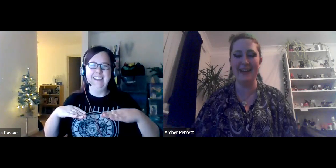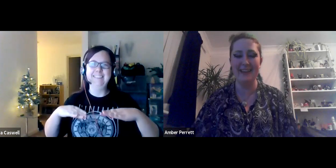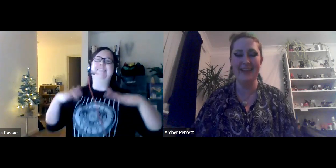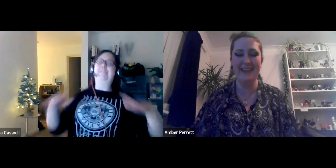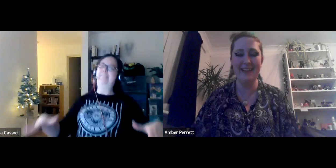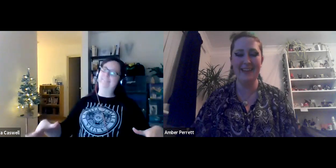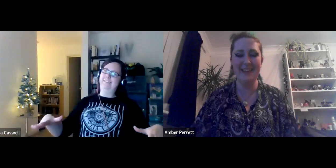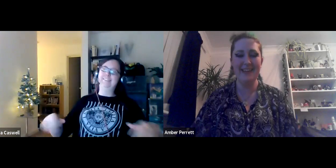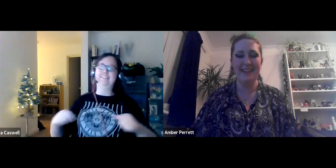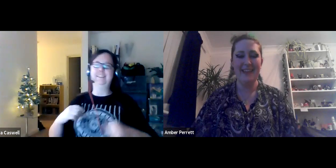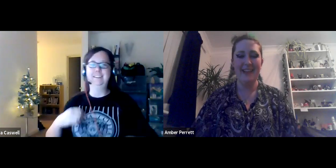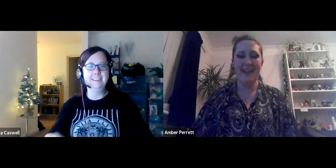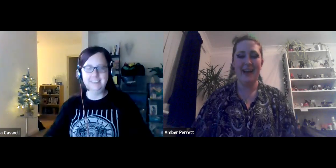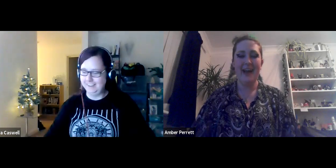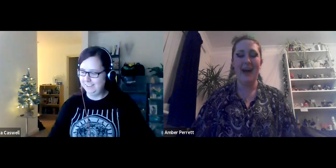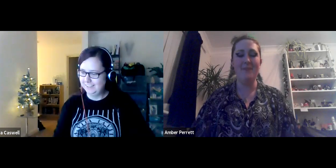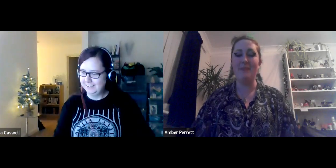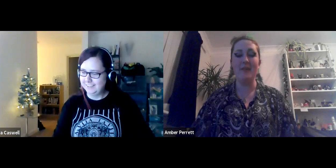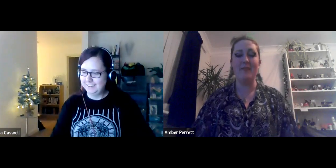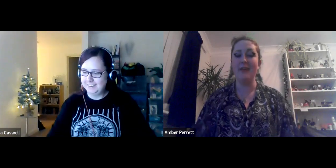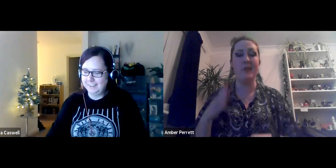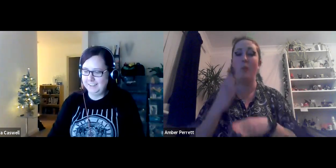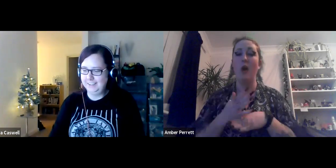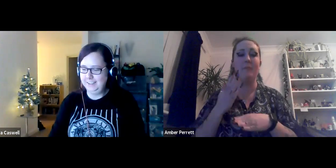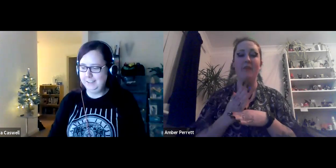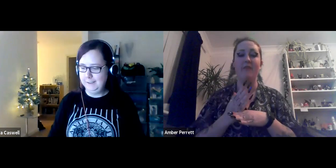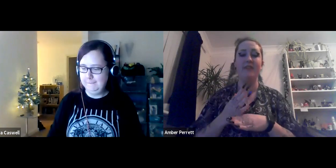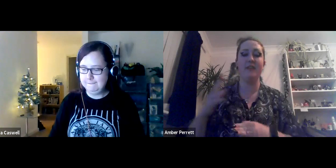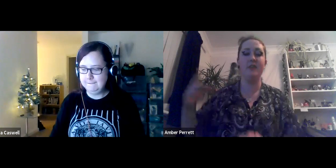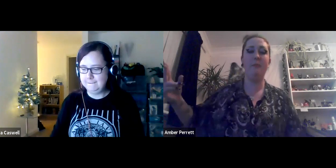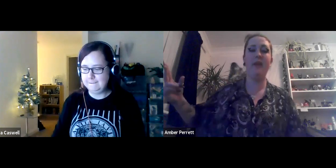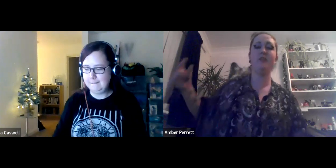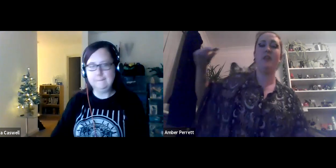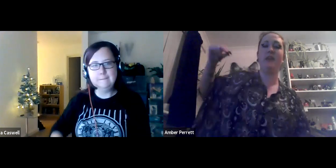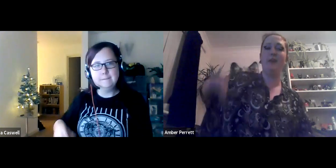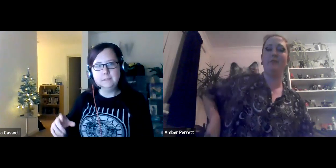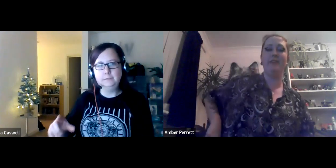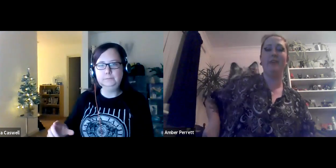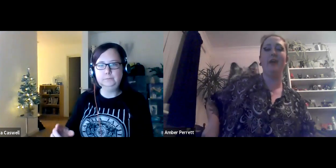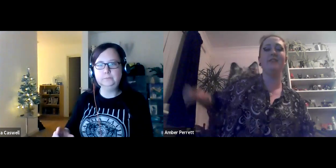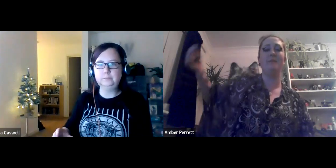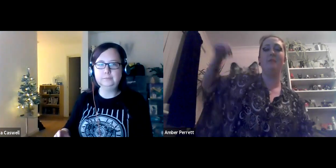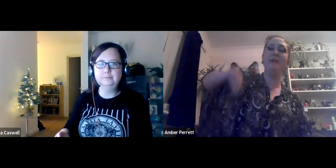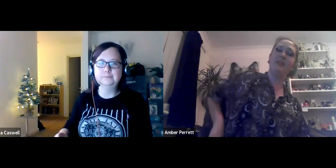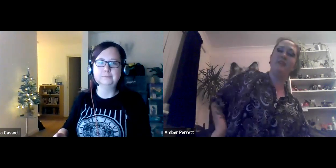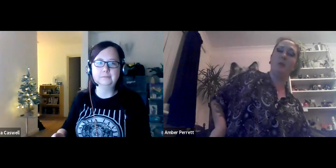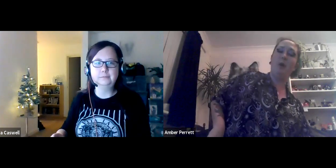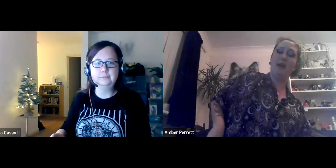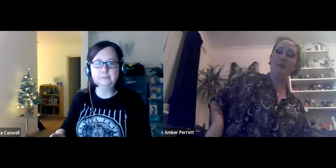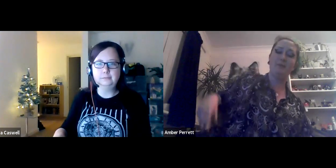like, yeah. The benefits, so your work benefits is you're pinching, obviously you can't see, but you're pinching into your pocket. So